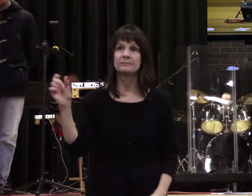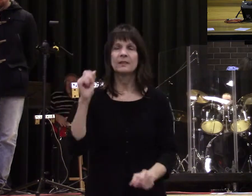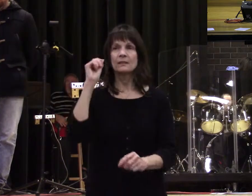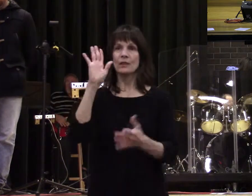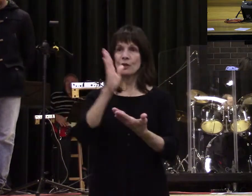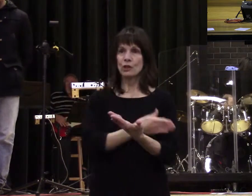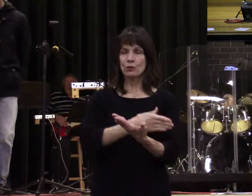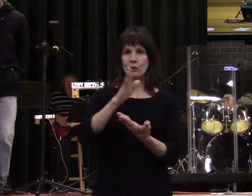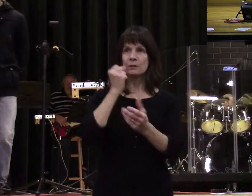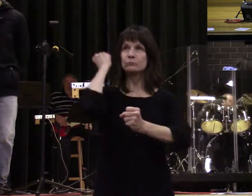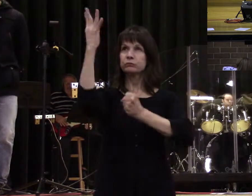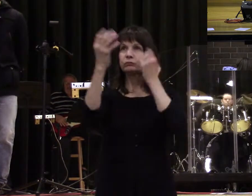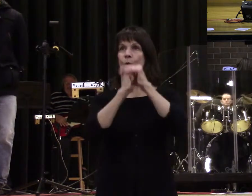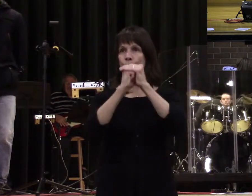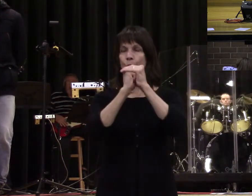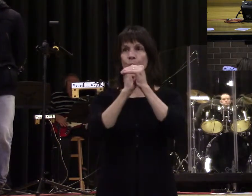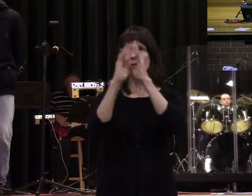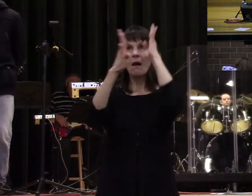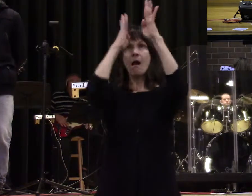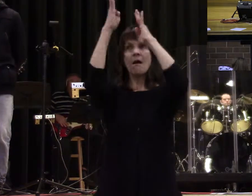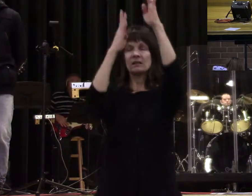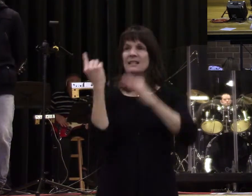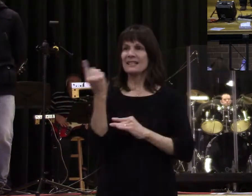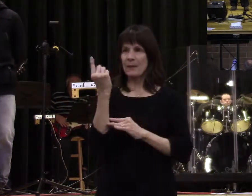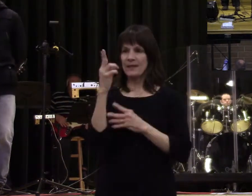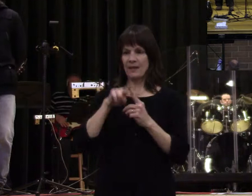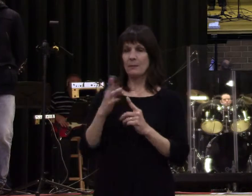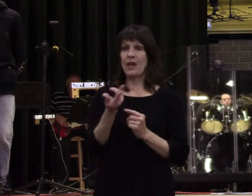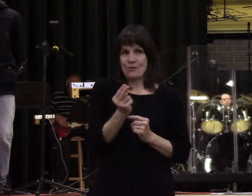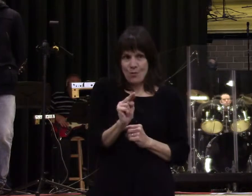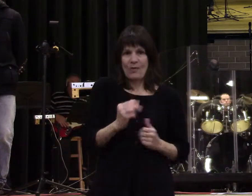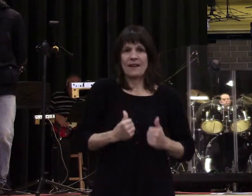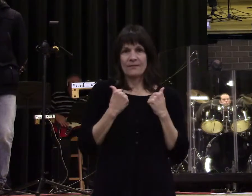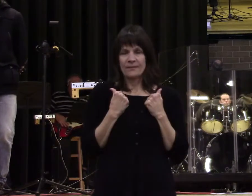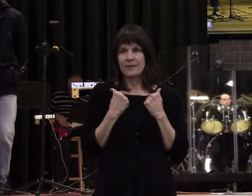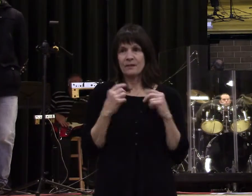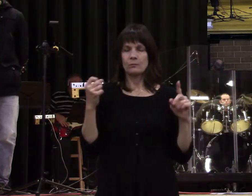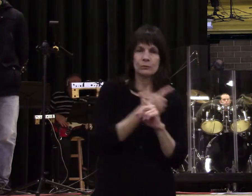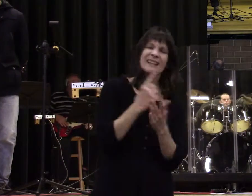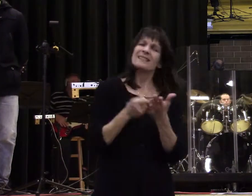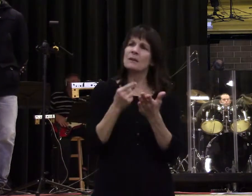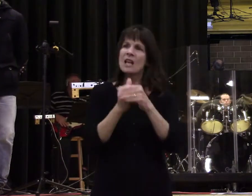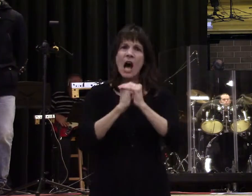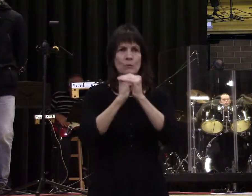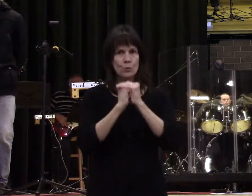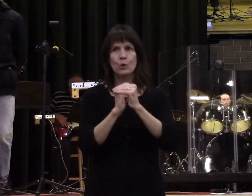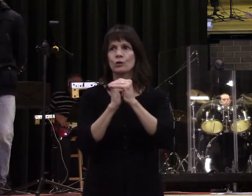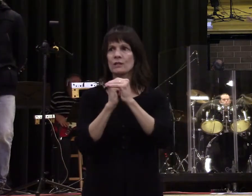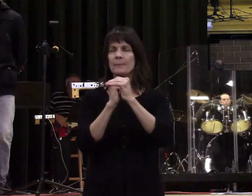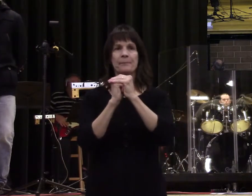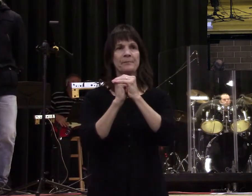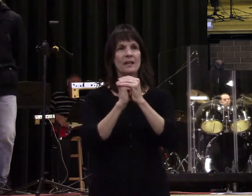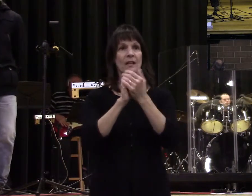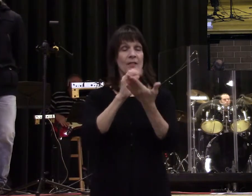personable. Do you know in our song service, there are times that we're in the middle of a song and all of a sudden they stop singing